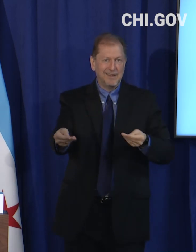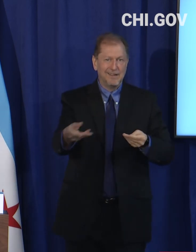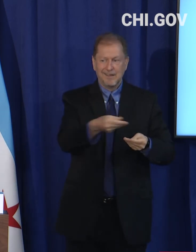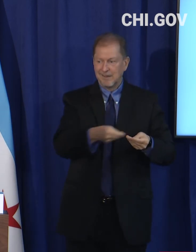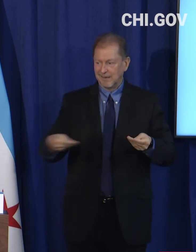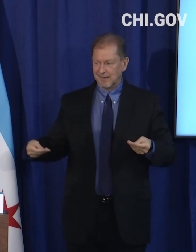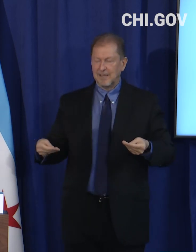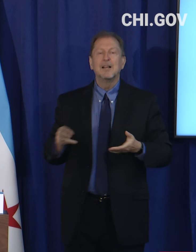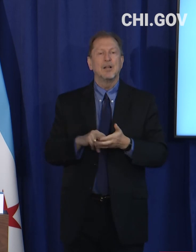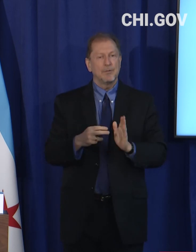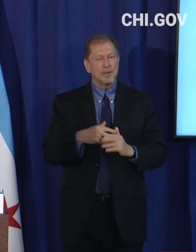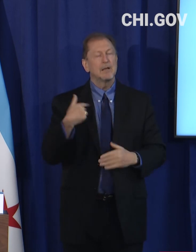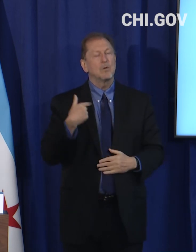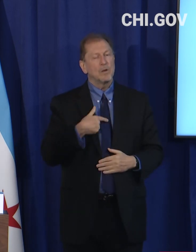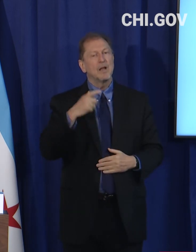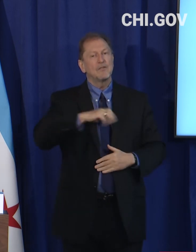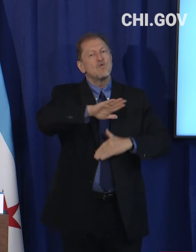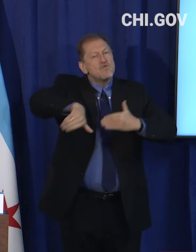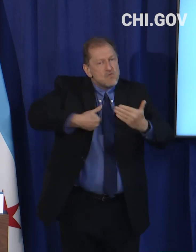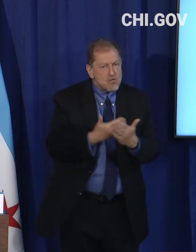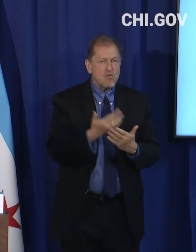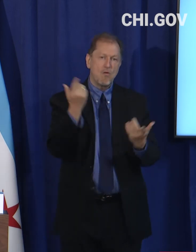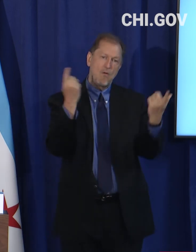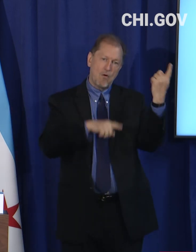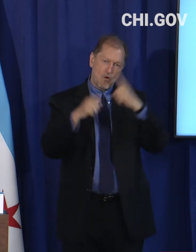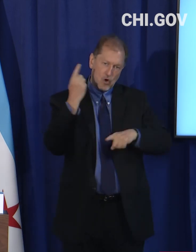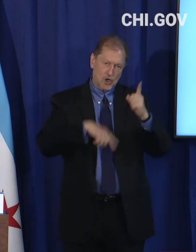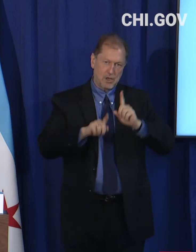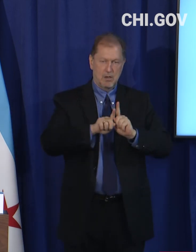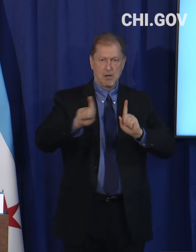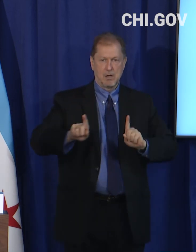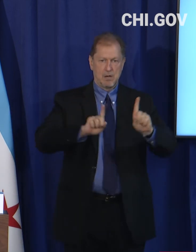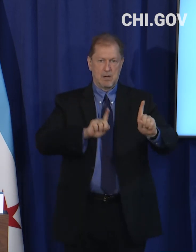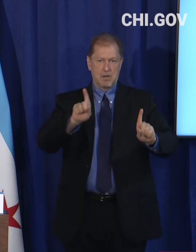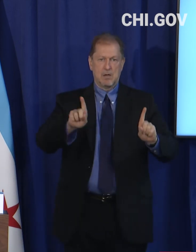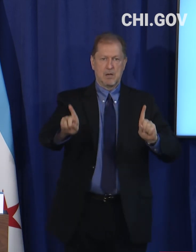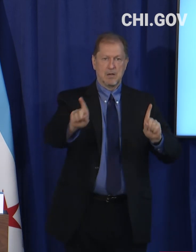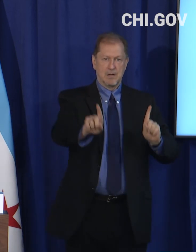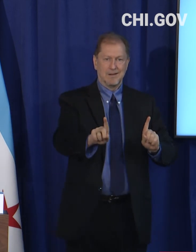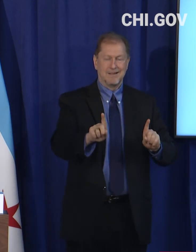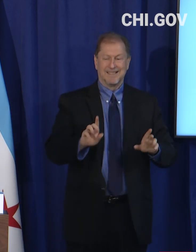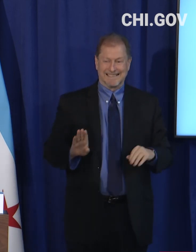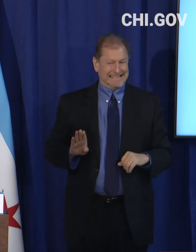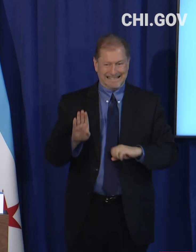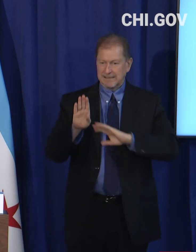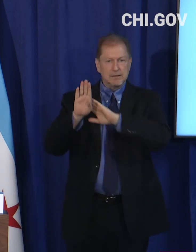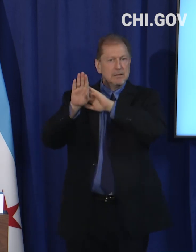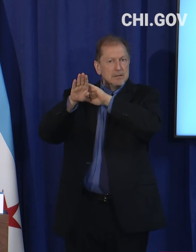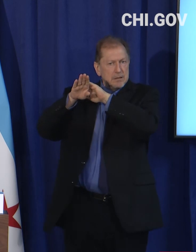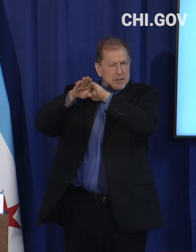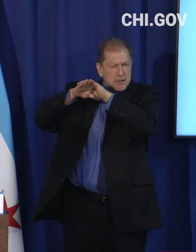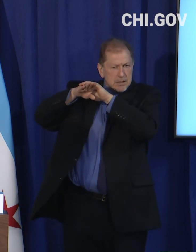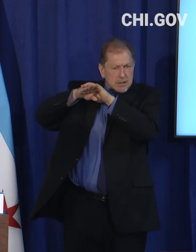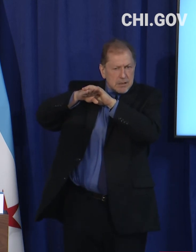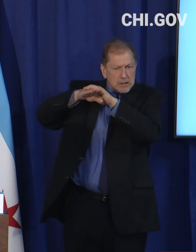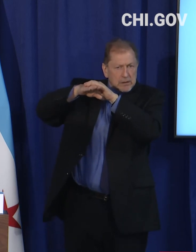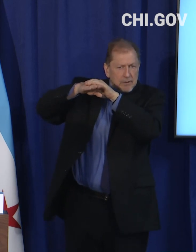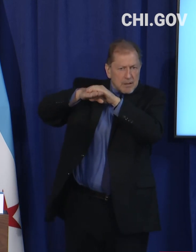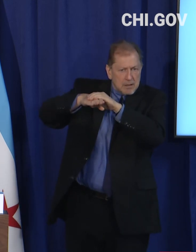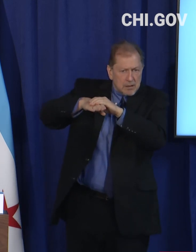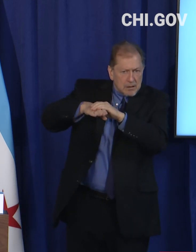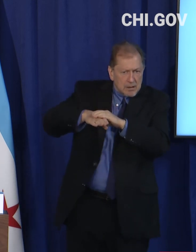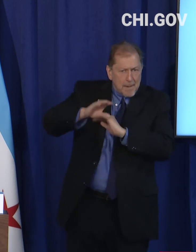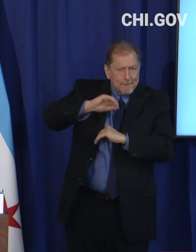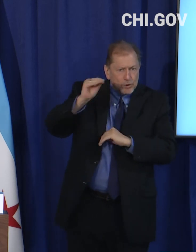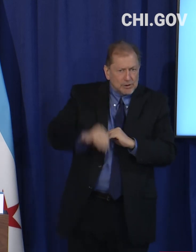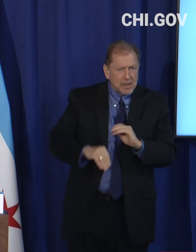have to do this to slow the rise of cases, to bend them back down, to lower the percent